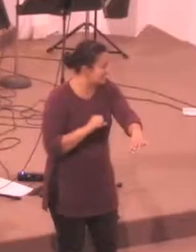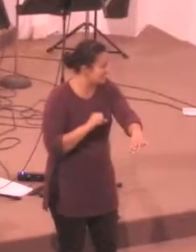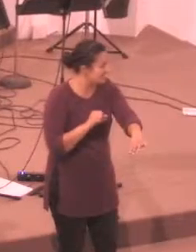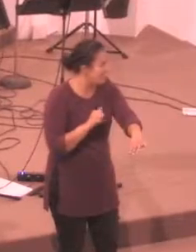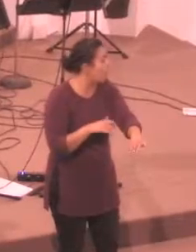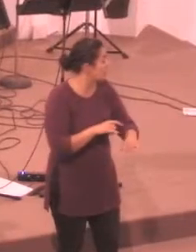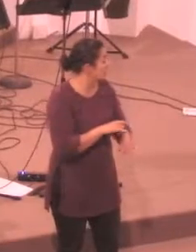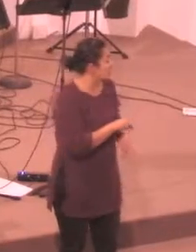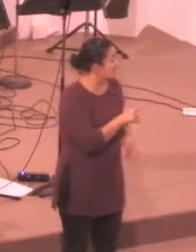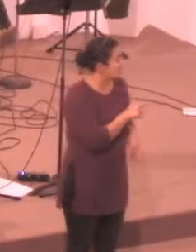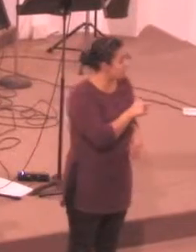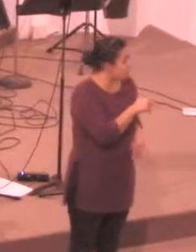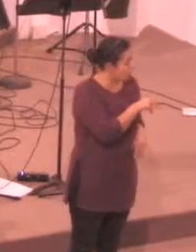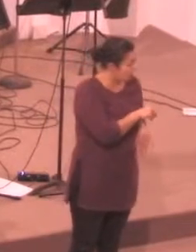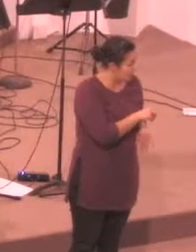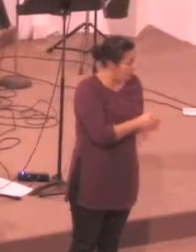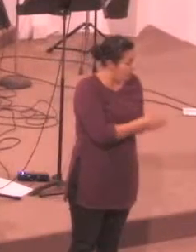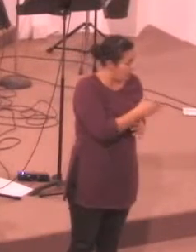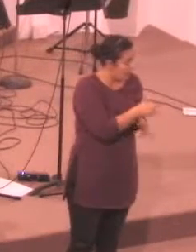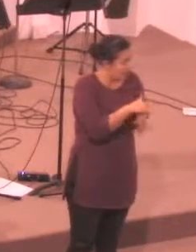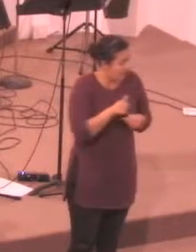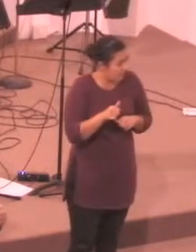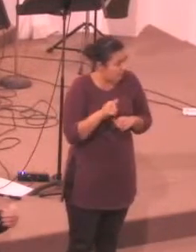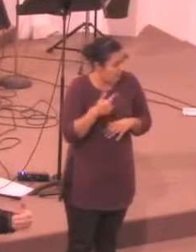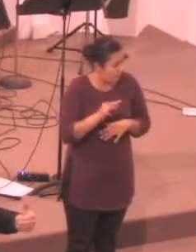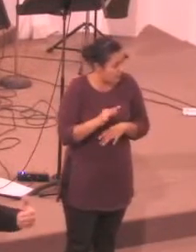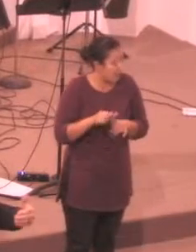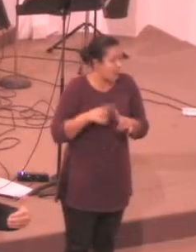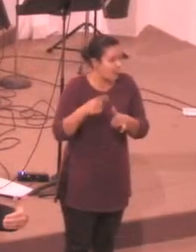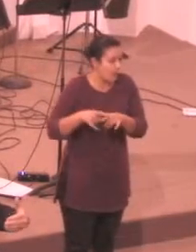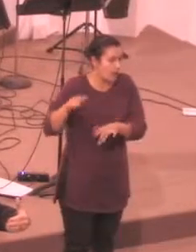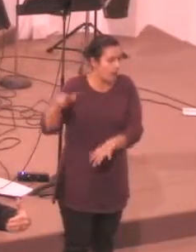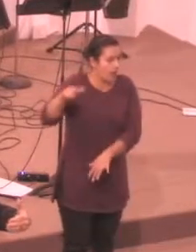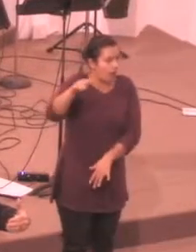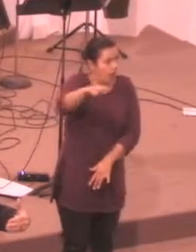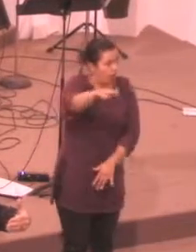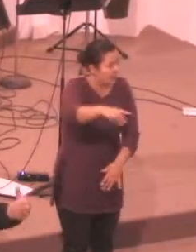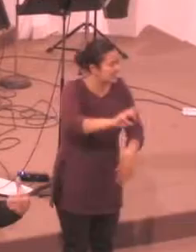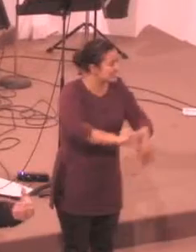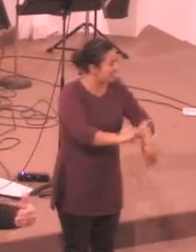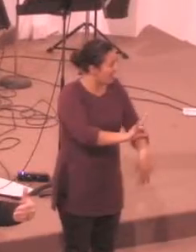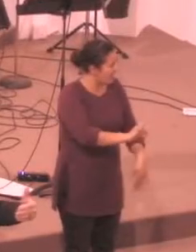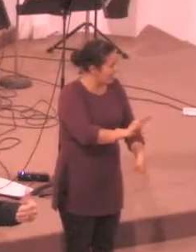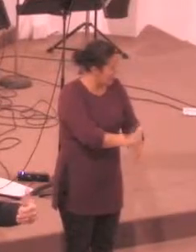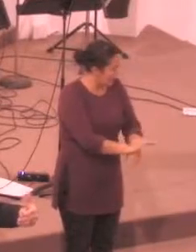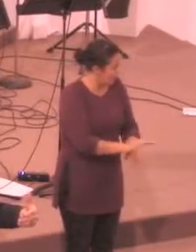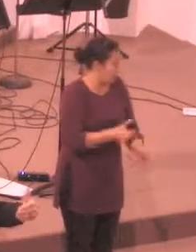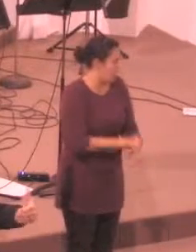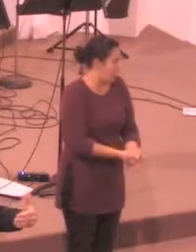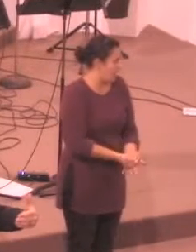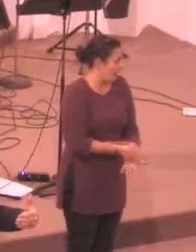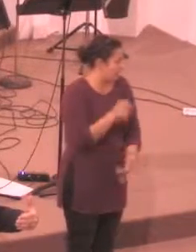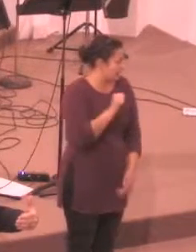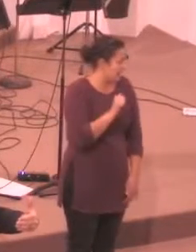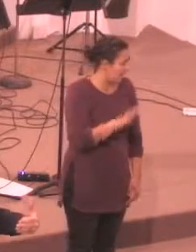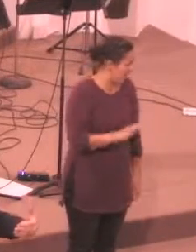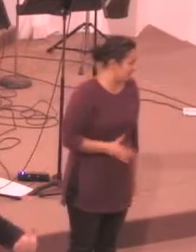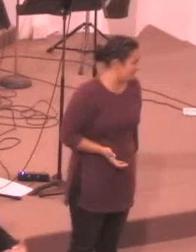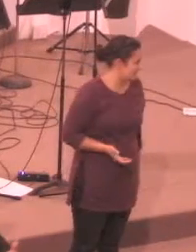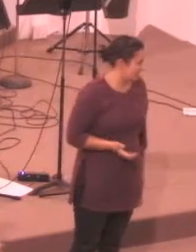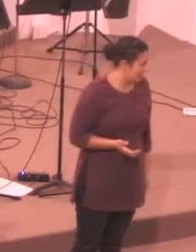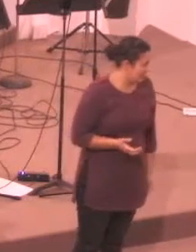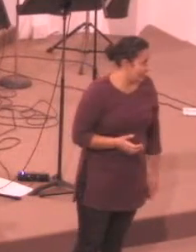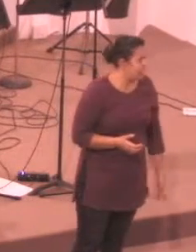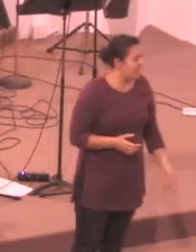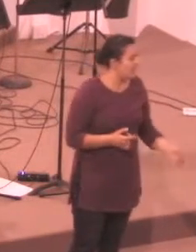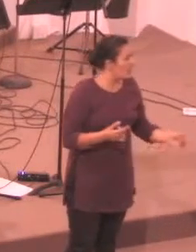will be thankful to God for everything that happens, God will always, and I'm going to say this, people say, well, you can't